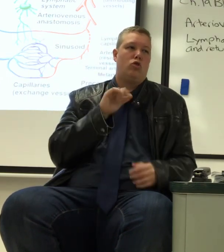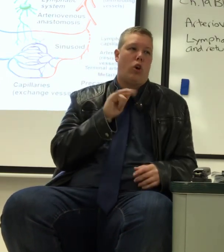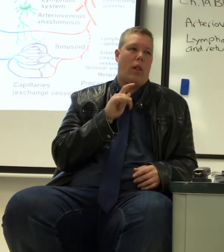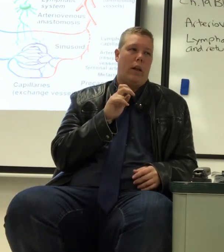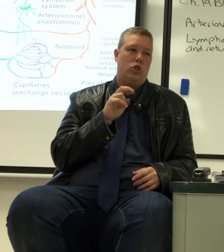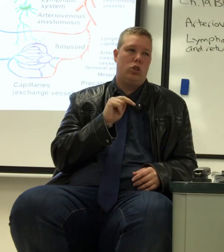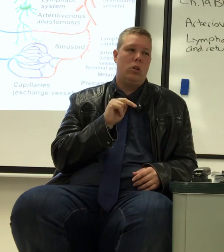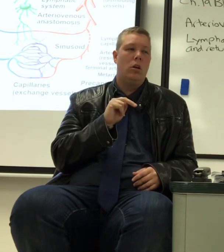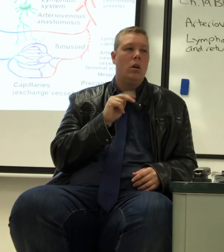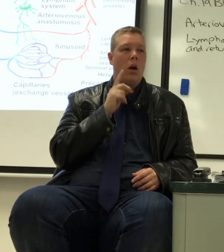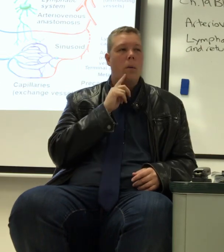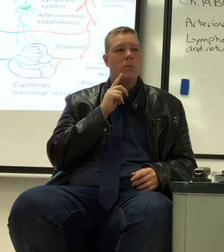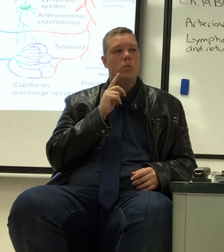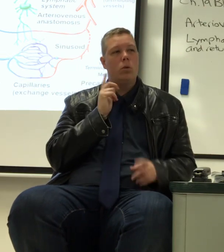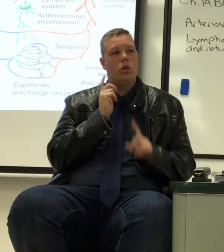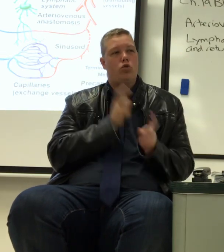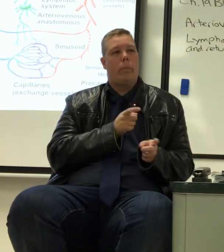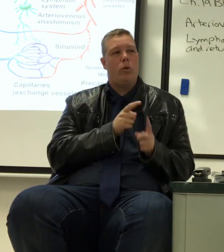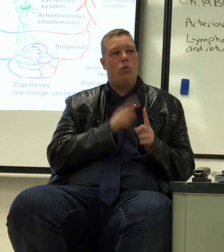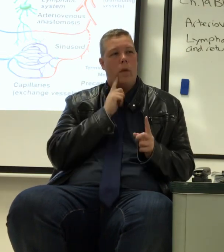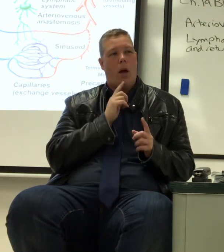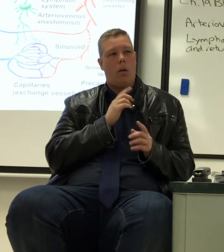volume.